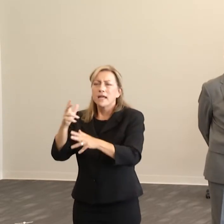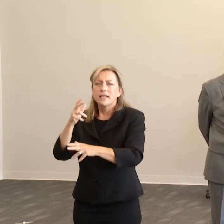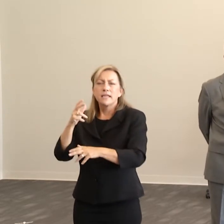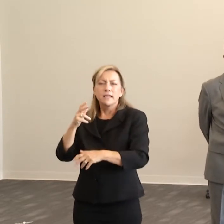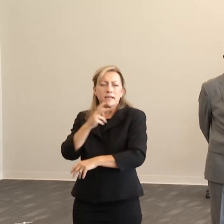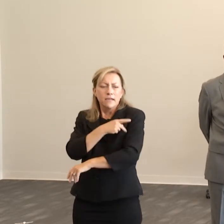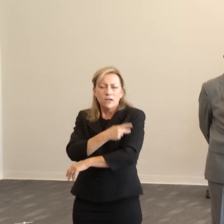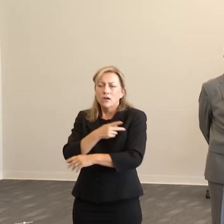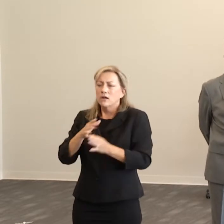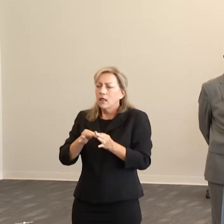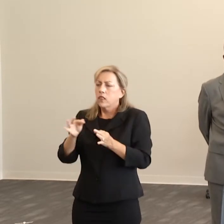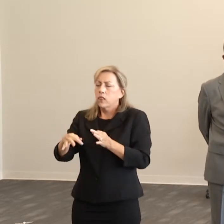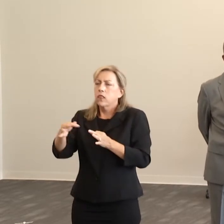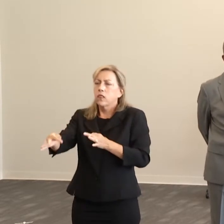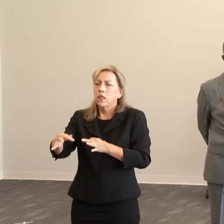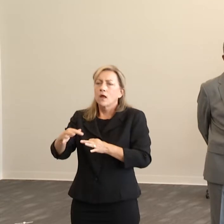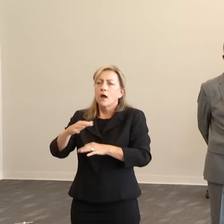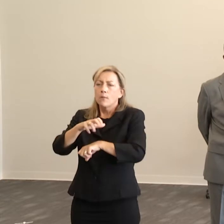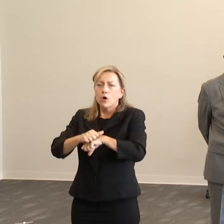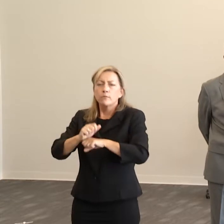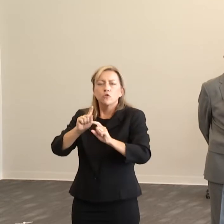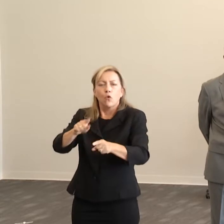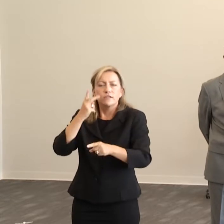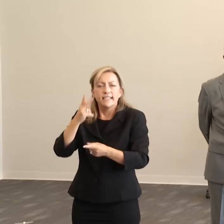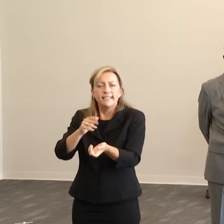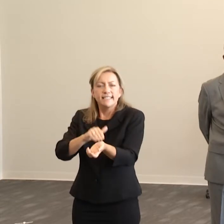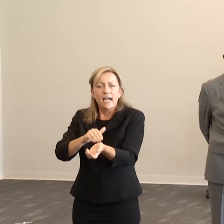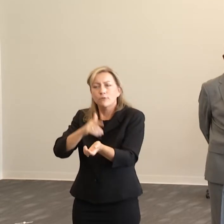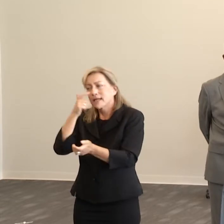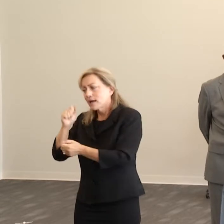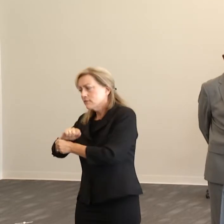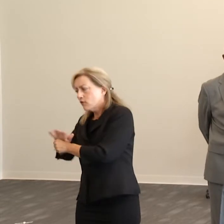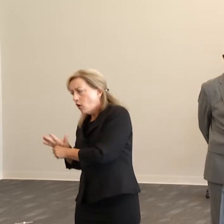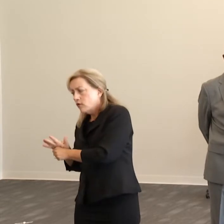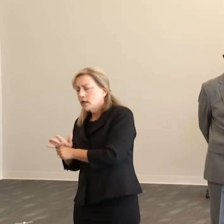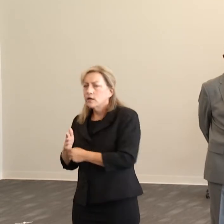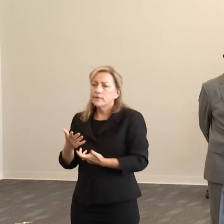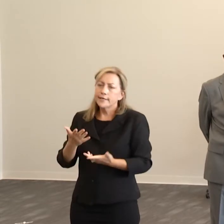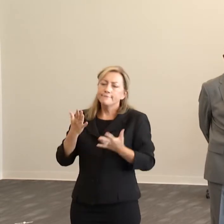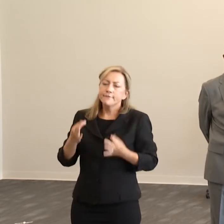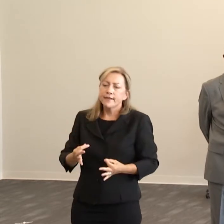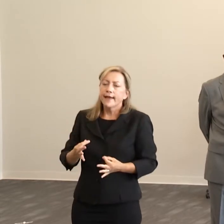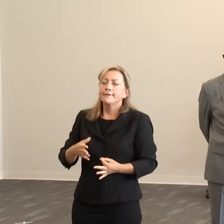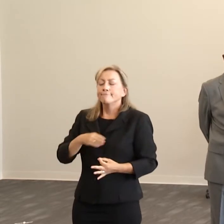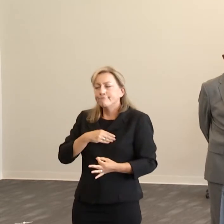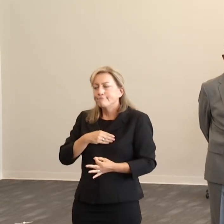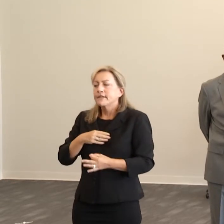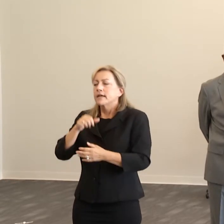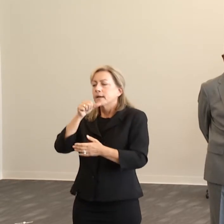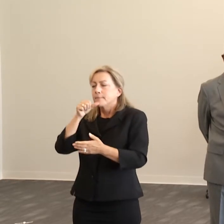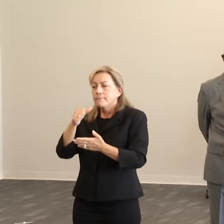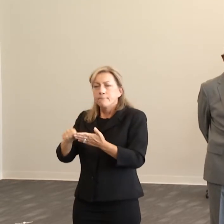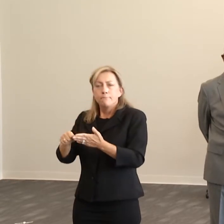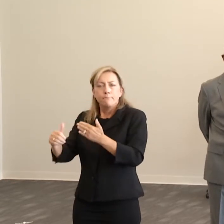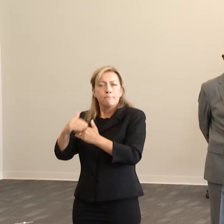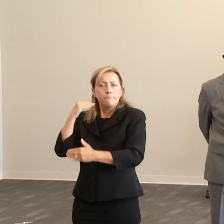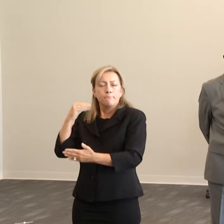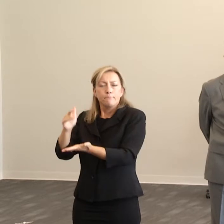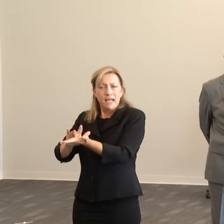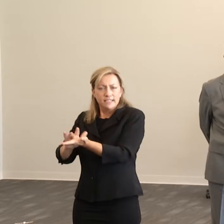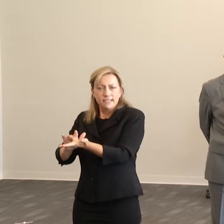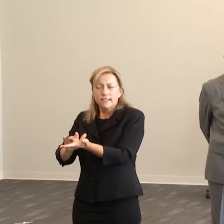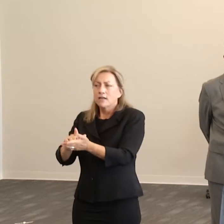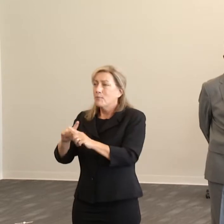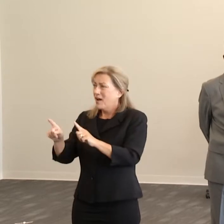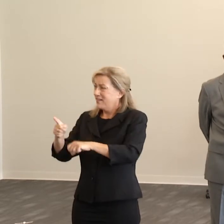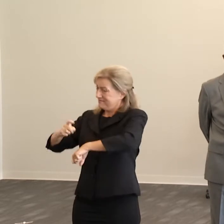health care appointments due to COVID-19, opting to get their prescriptions delivered by mail, and the timely delivery of that mail